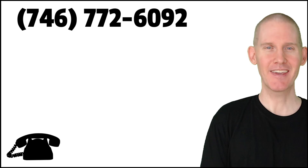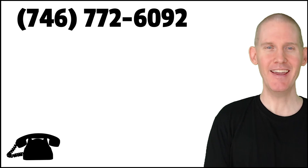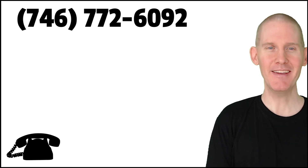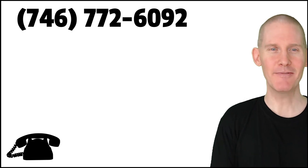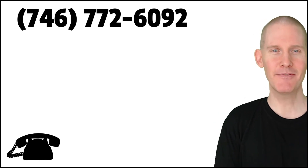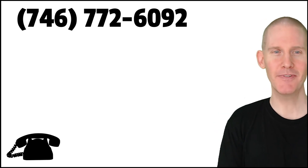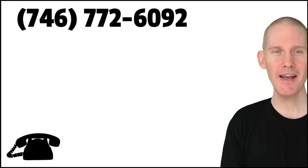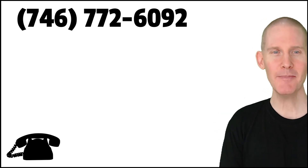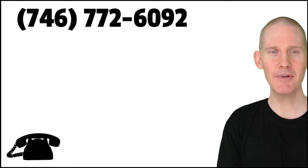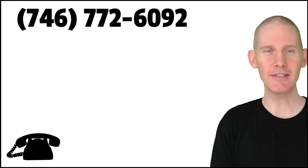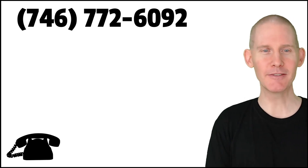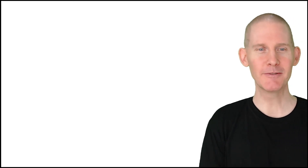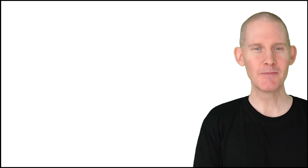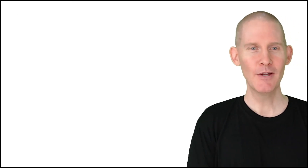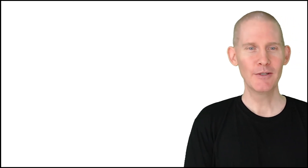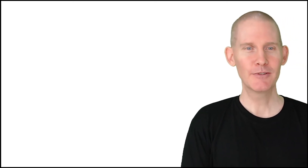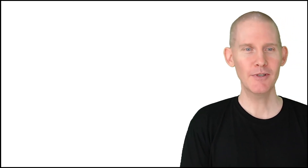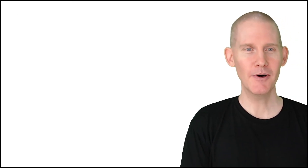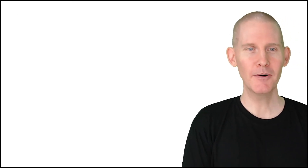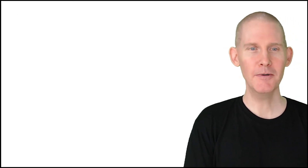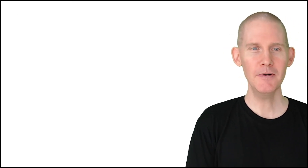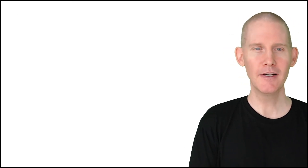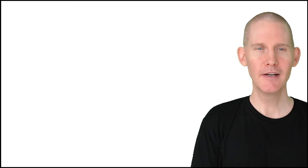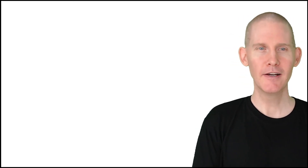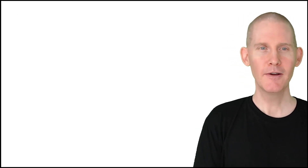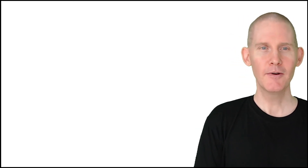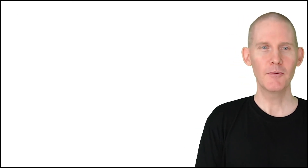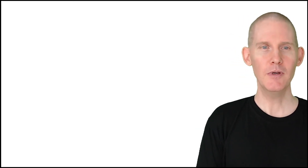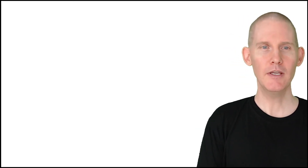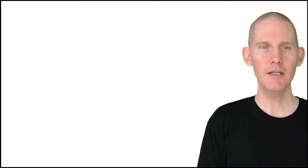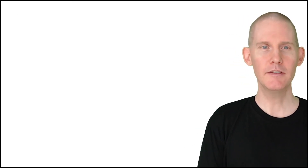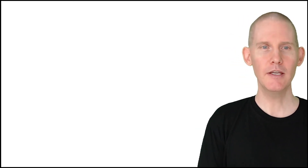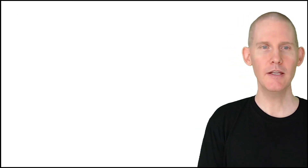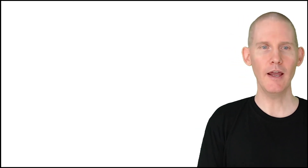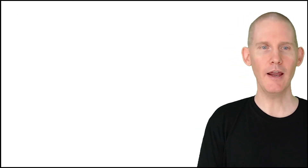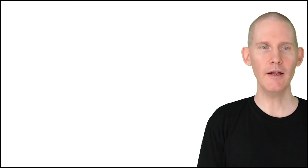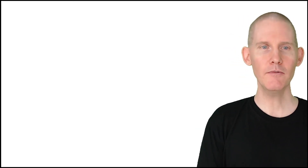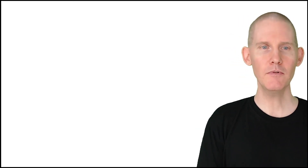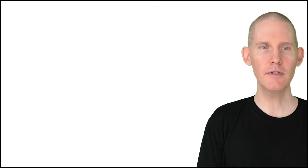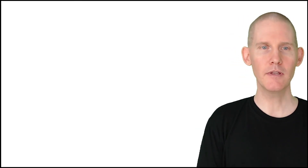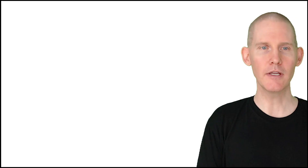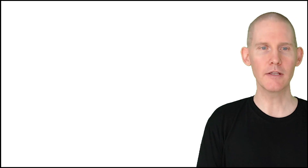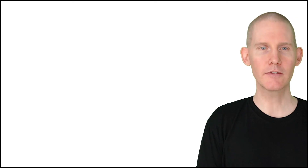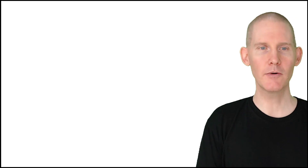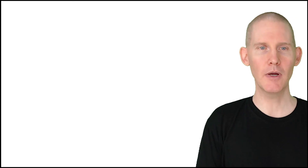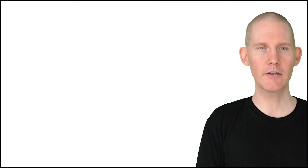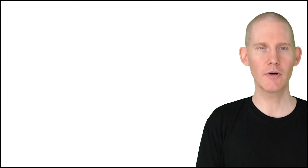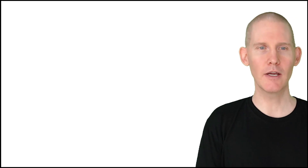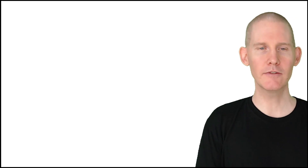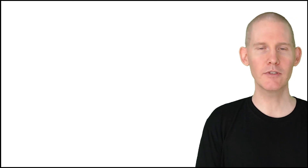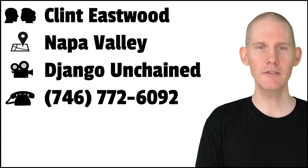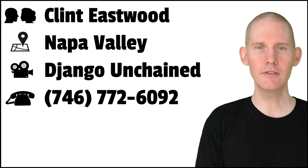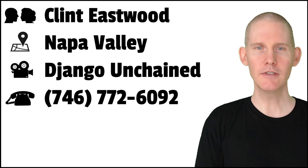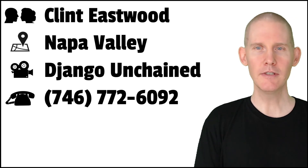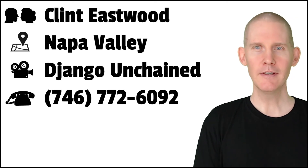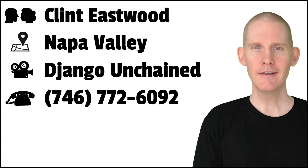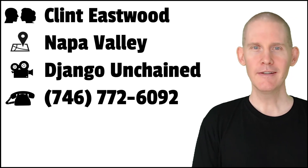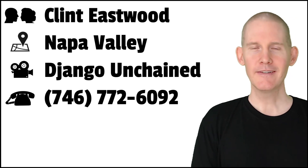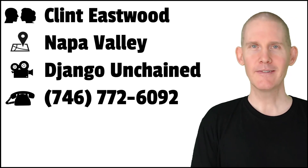Okay, fabulous. So we did everything. Let's go back to our answers. Why